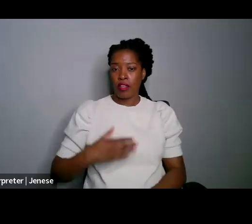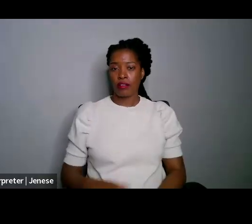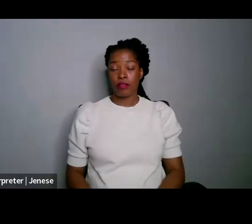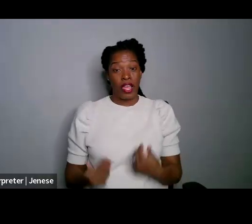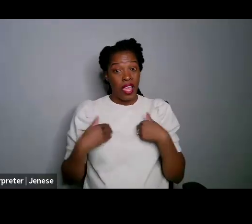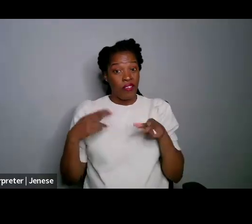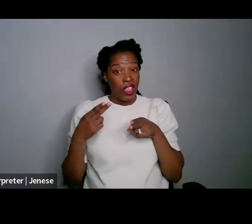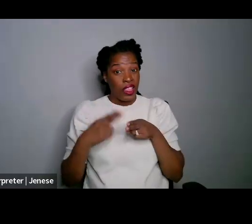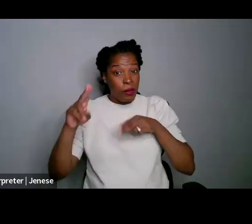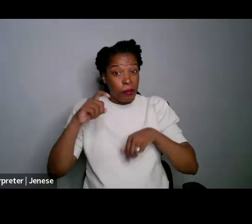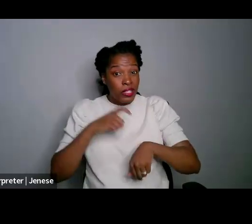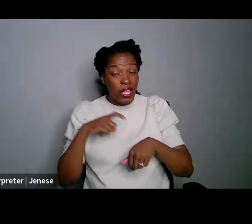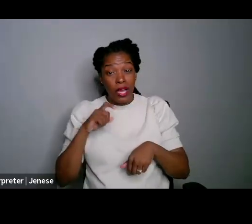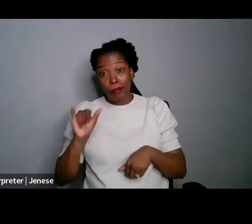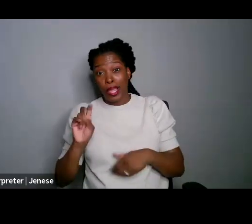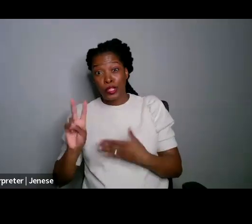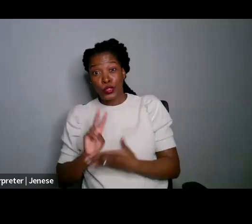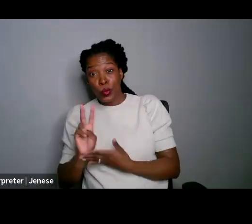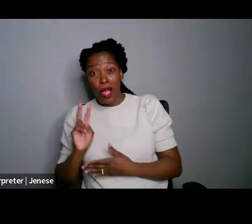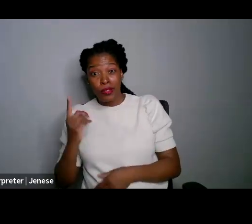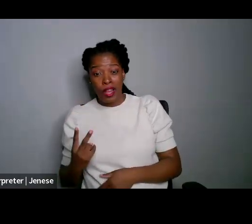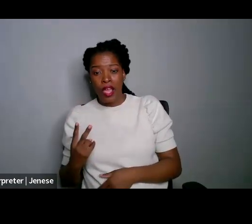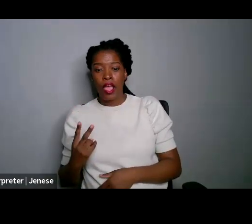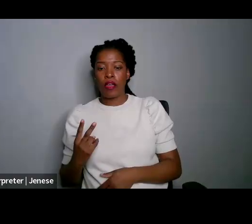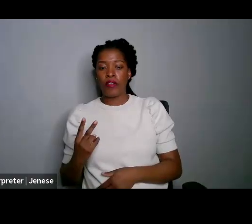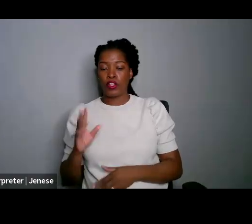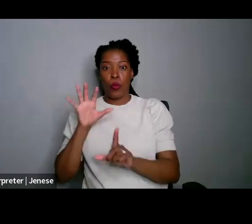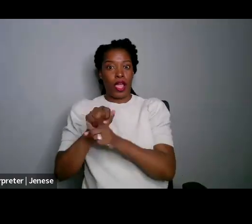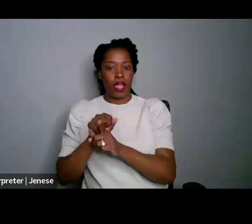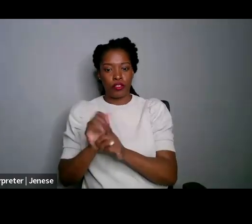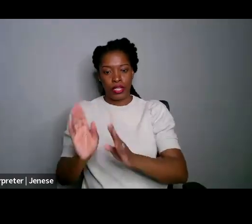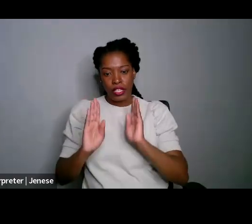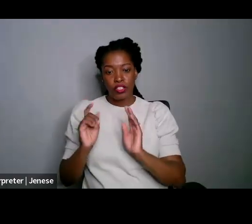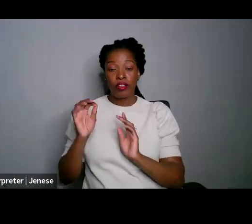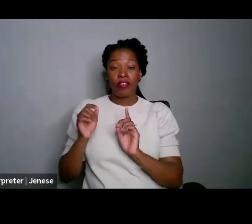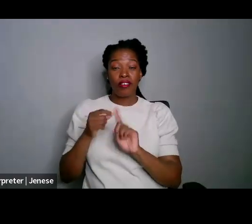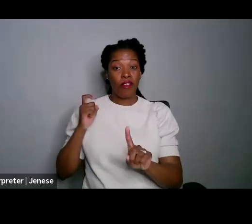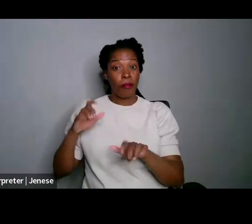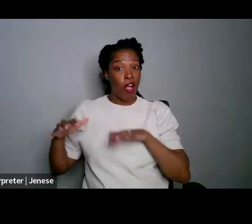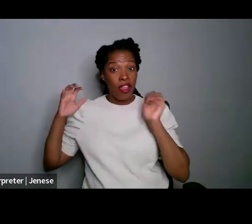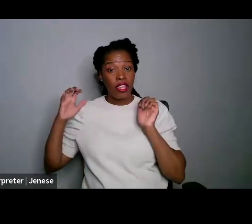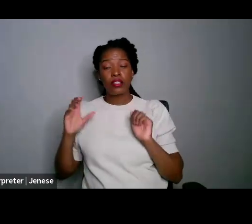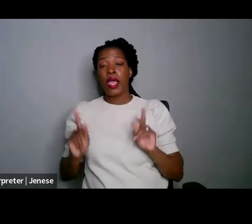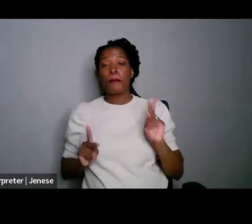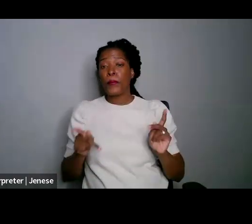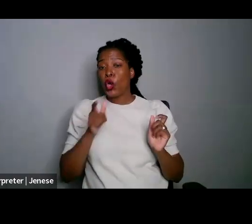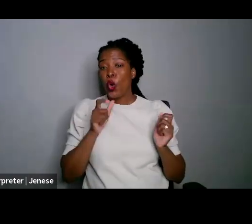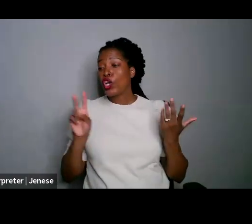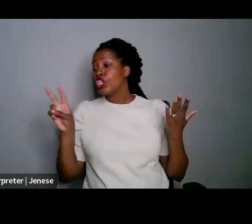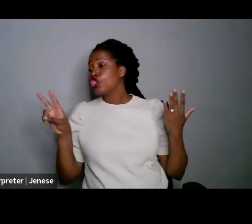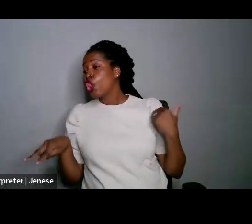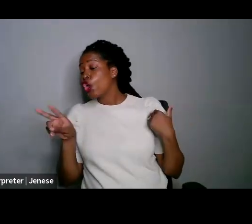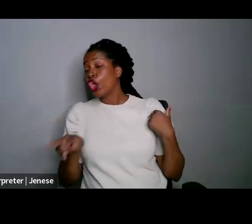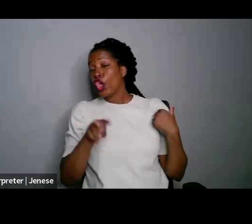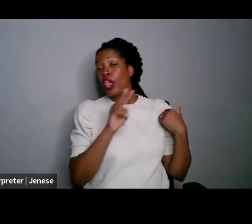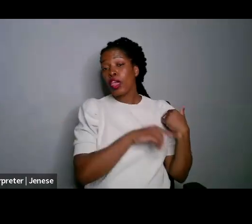our clients who are browsing our storefront, maybe window shopping along the sidewalk. We want to try to entice them to come inside and